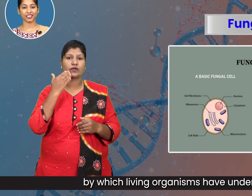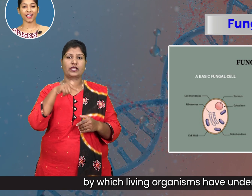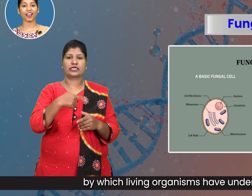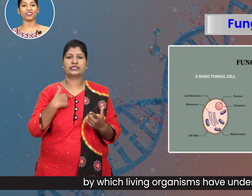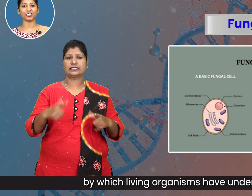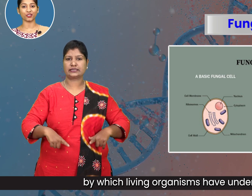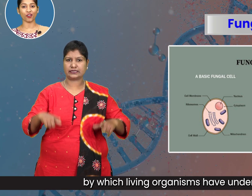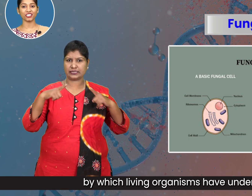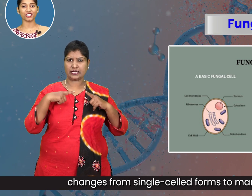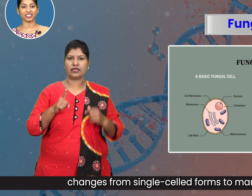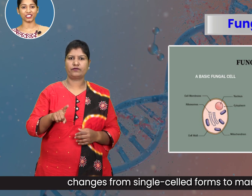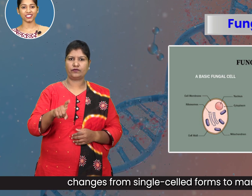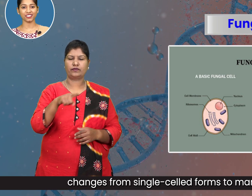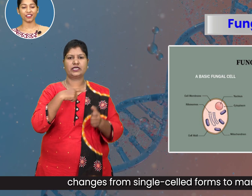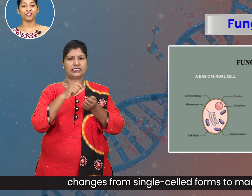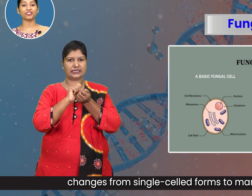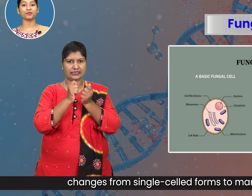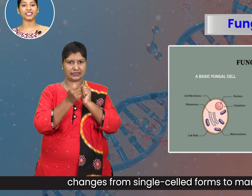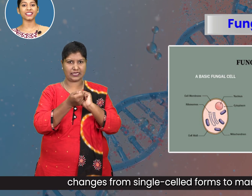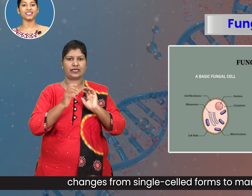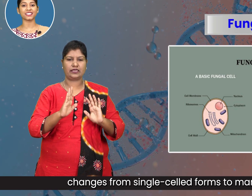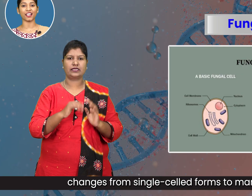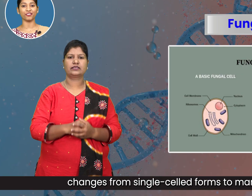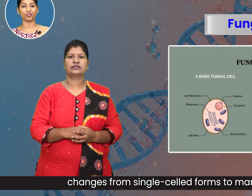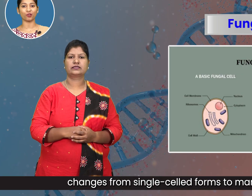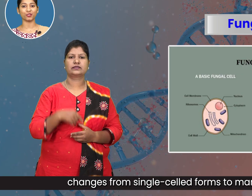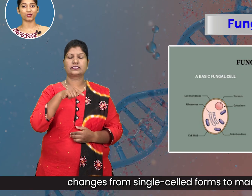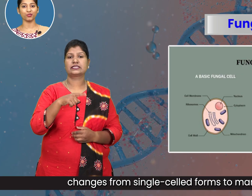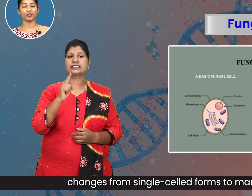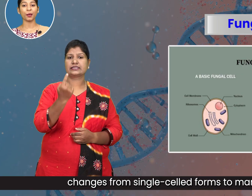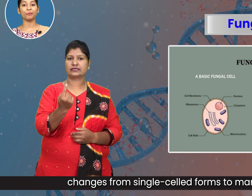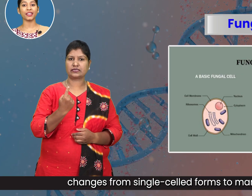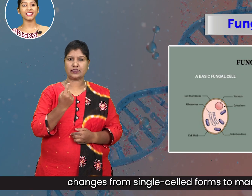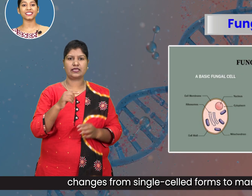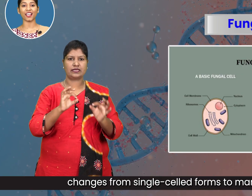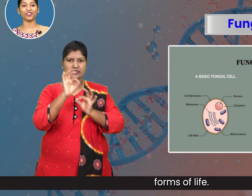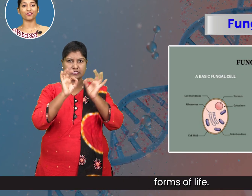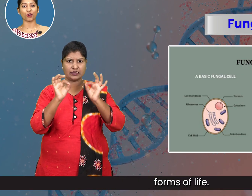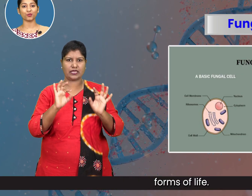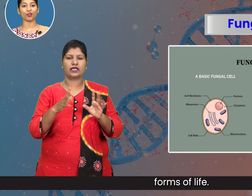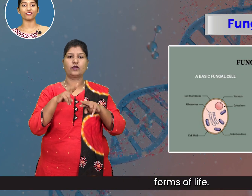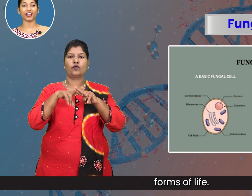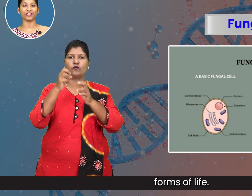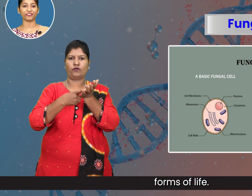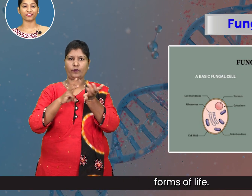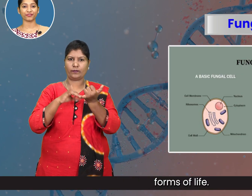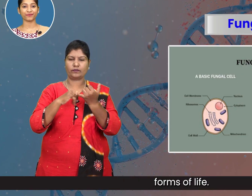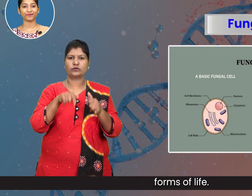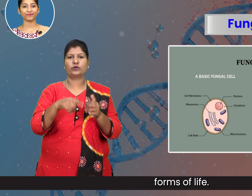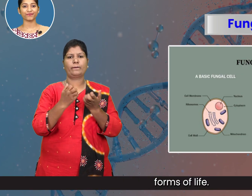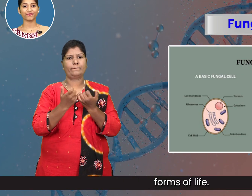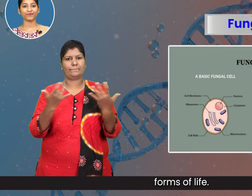organisms have undergone changes from single-celled forms to many-celled forms of life.